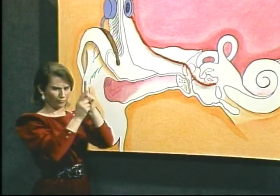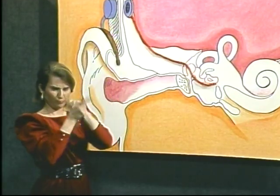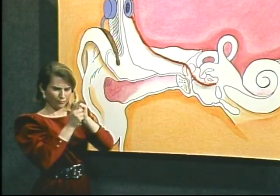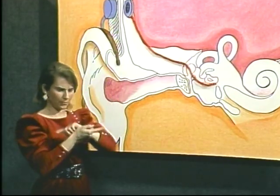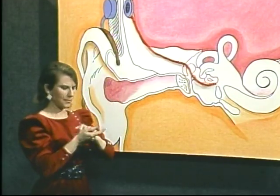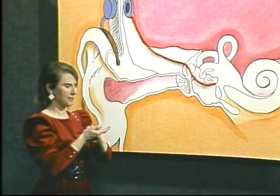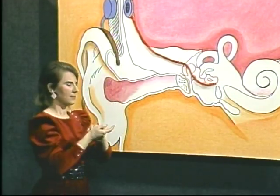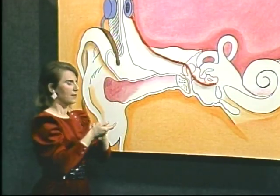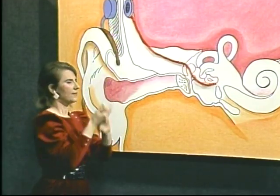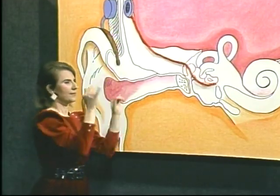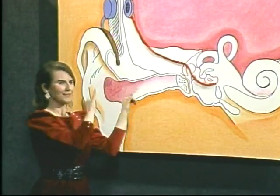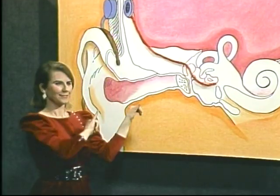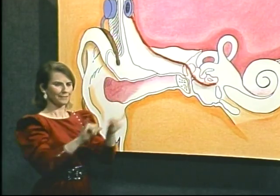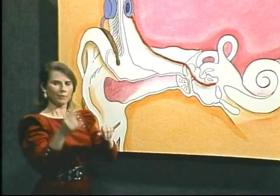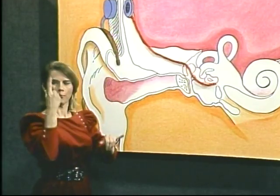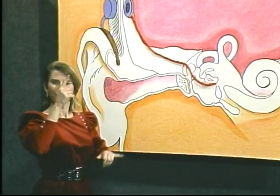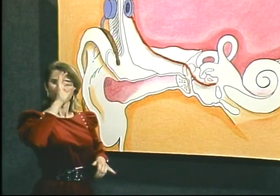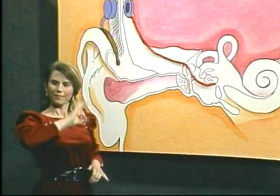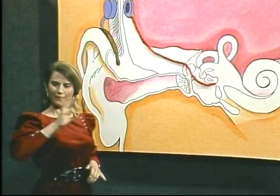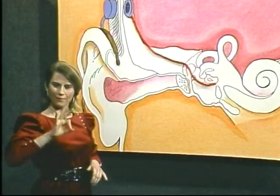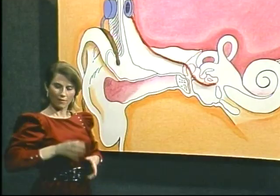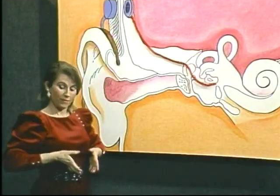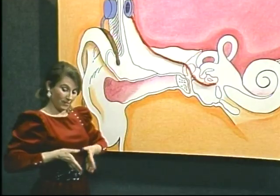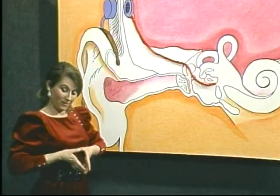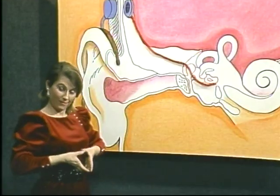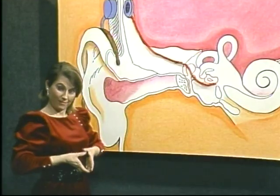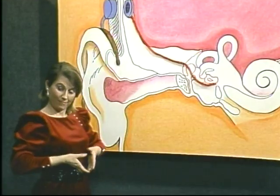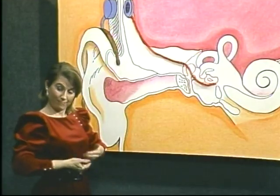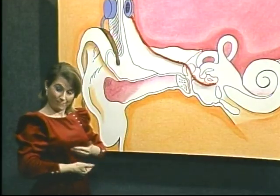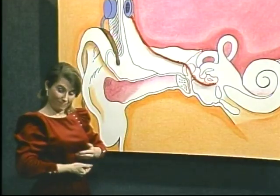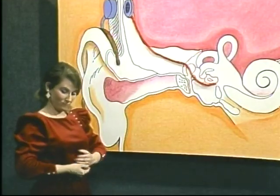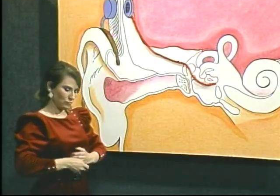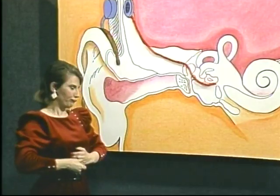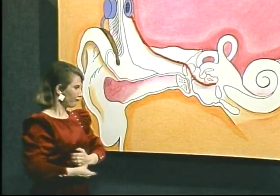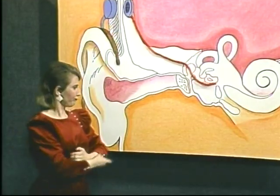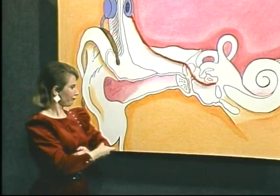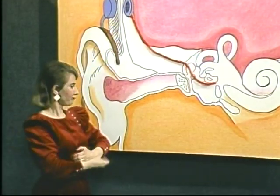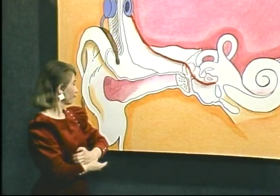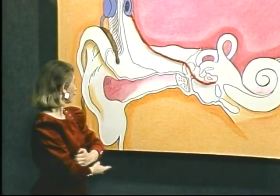The different frequencies are converted into a single frequency in the processor.